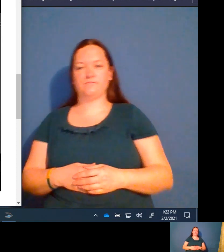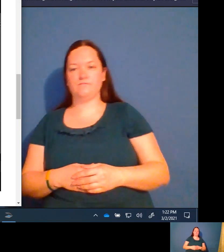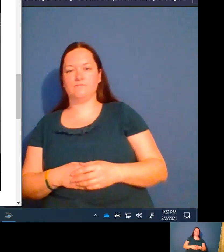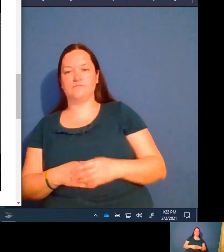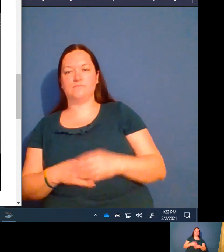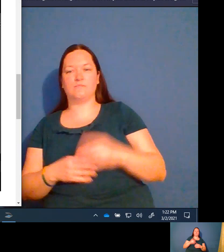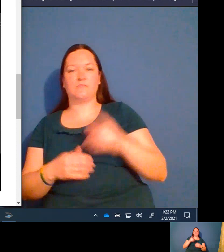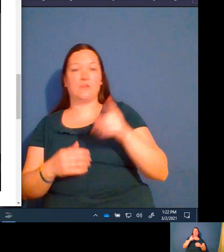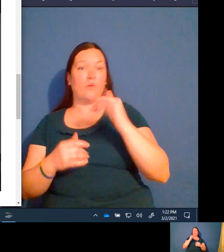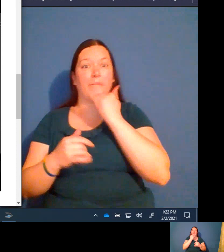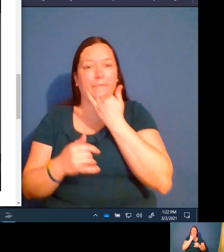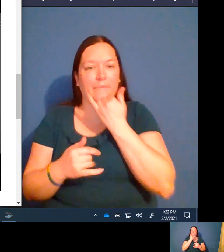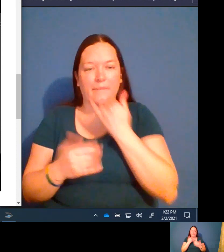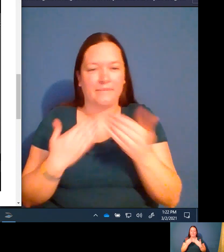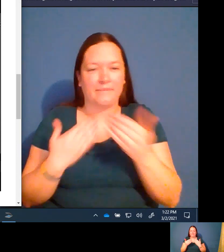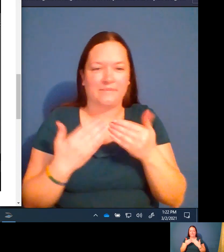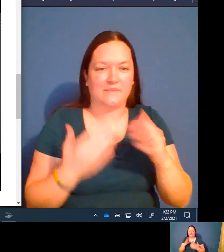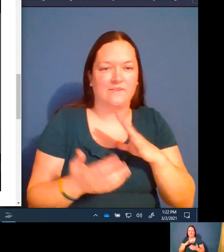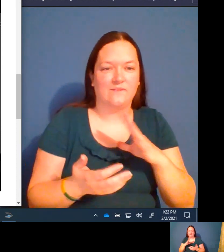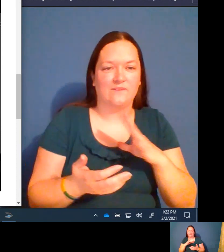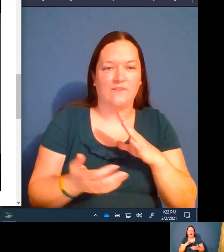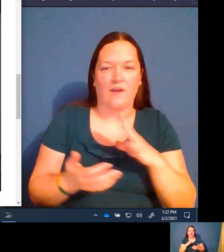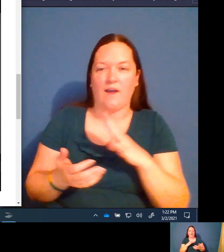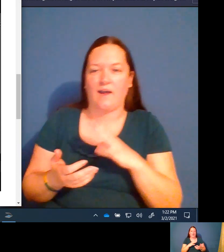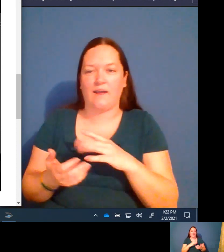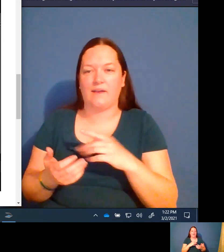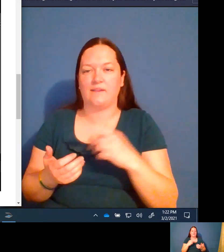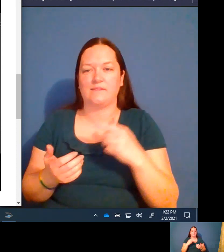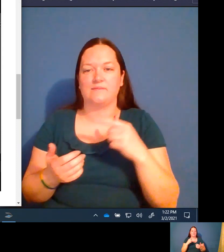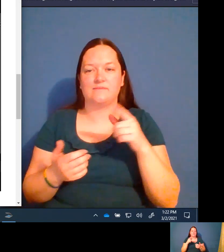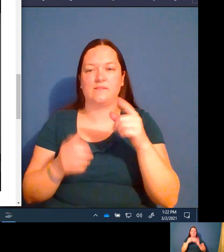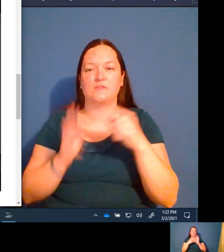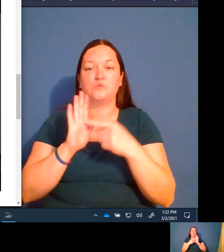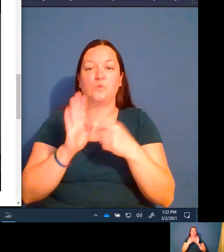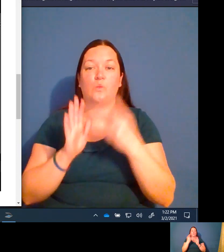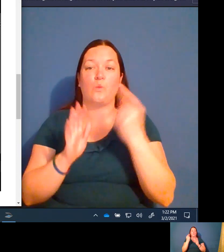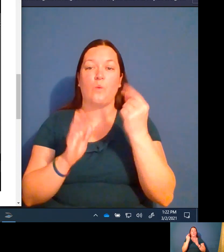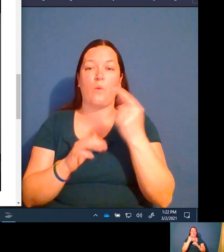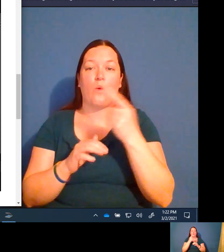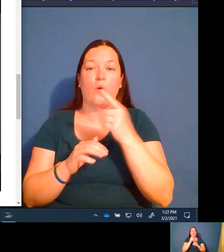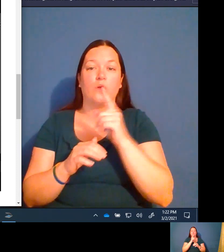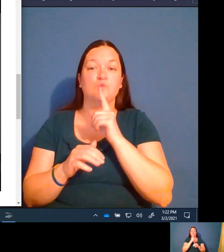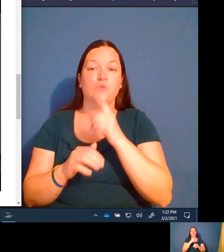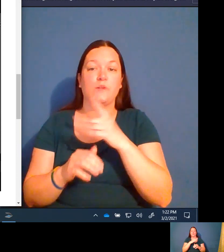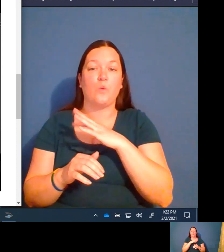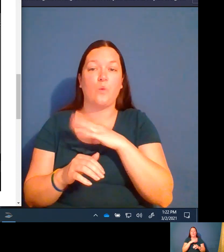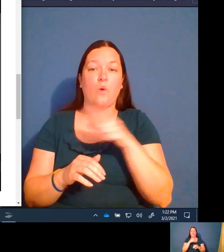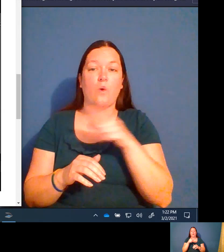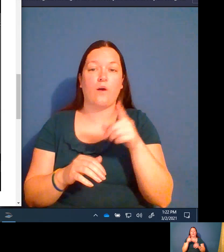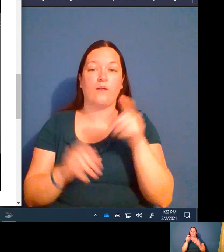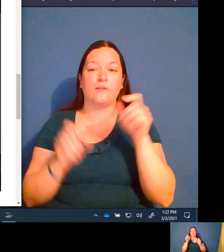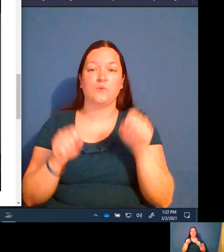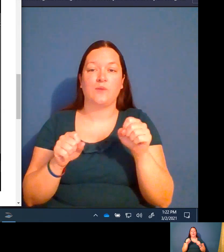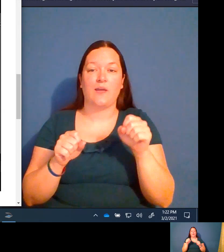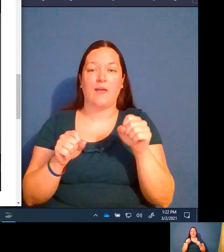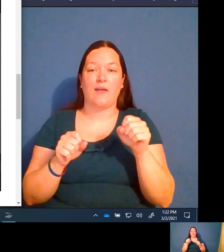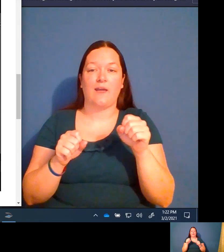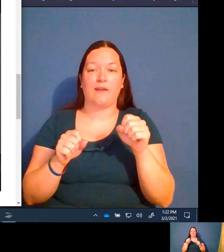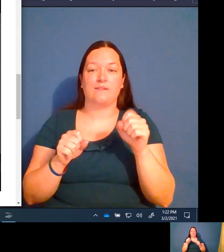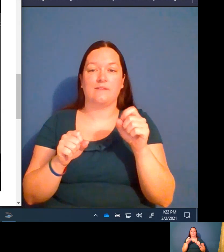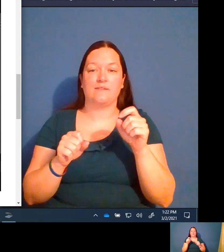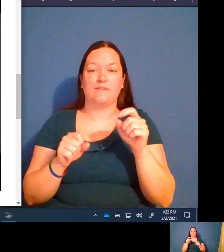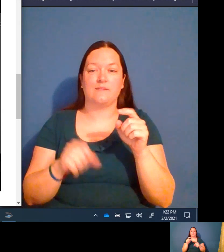And don't worry if you make a mistake here. I mean, you know, you guys, I'll show you another thing why this is really cool, because you